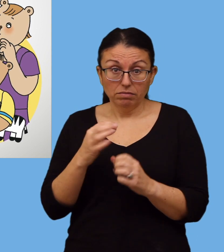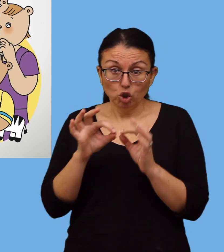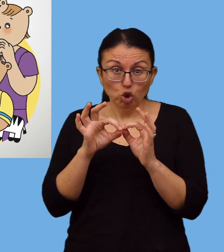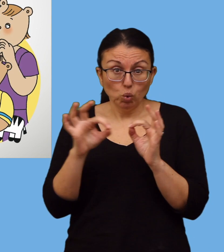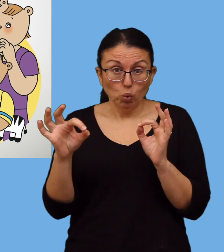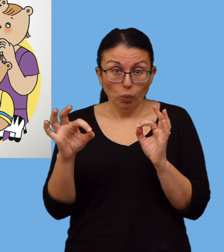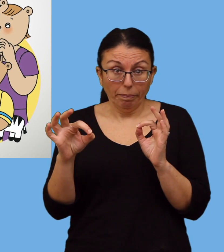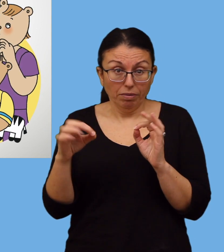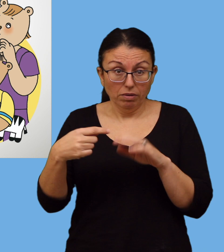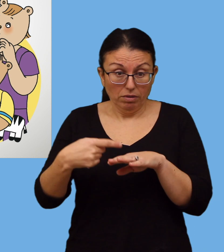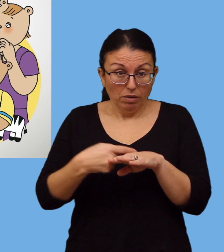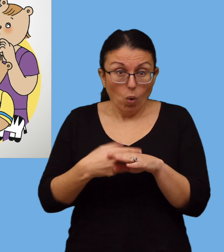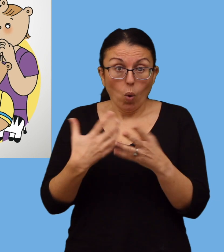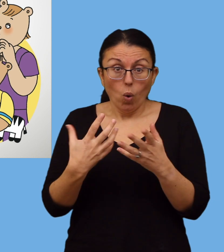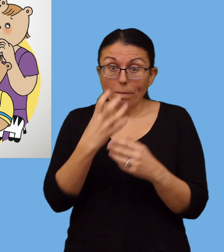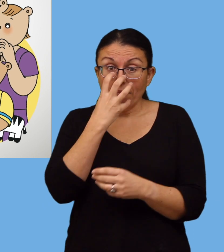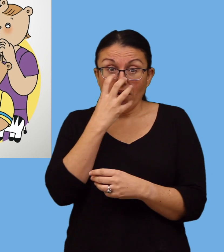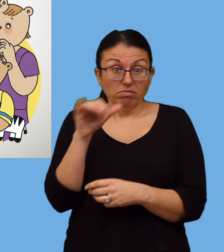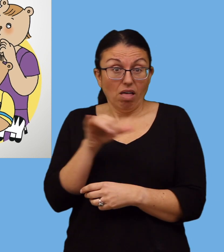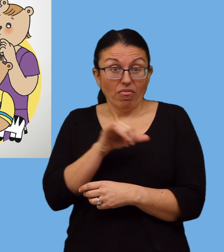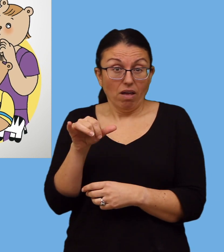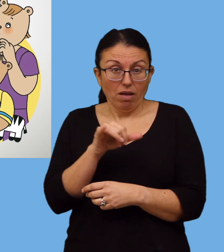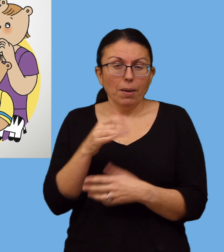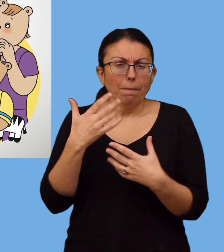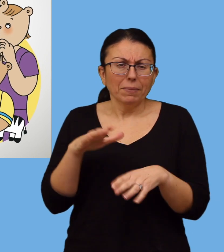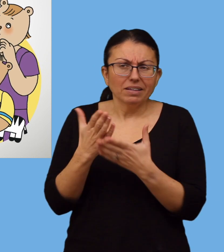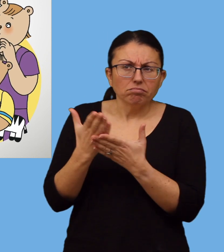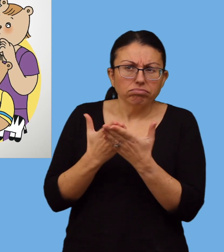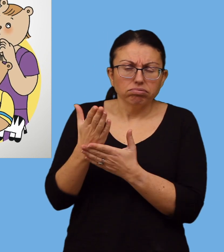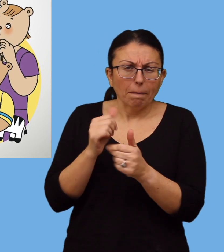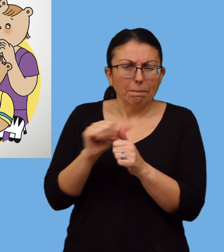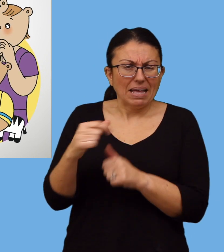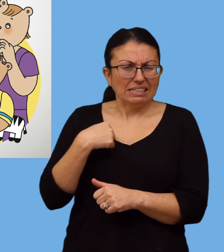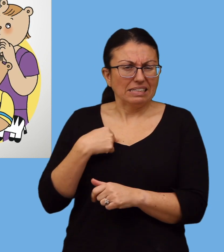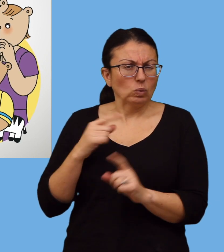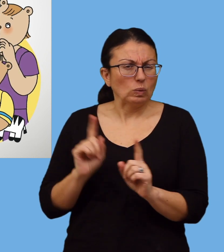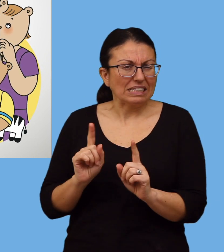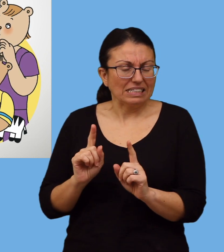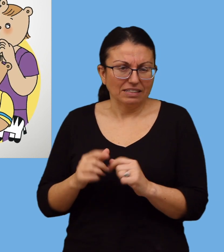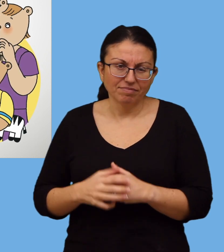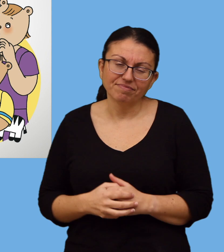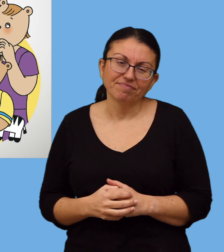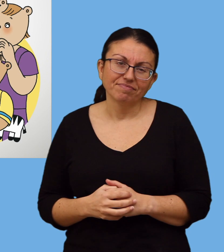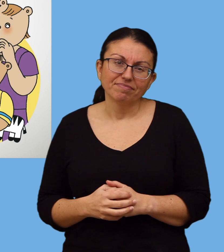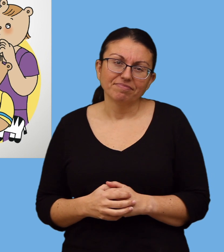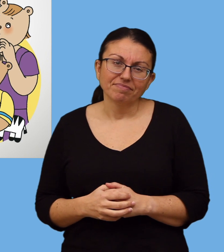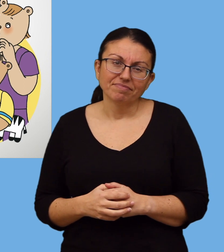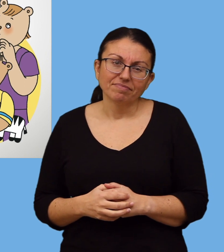Anaesthetics can be started with a tiny tube in your hand or with a mask. We talked about the best way for